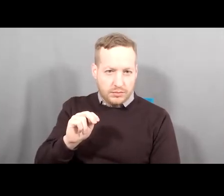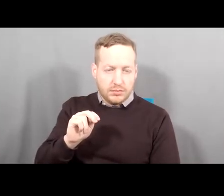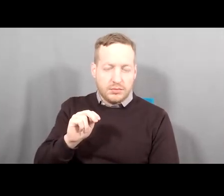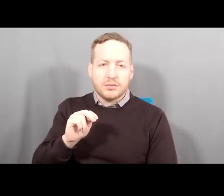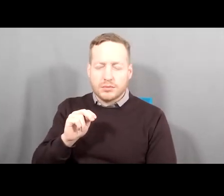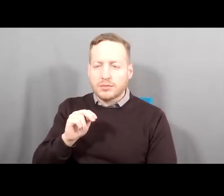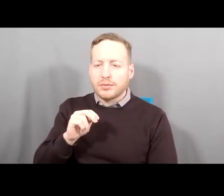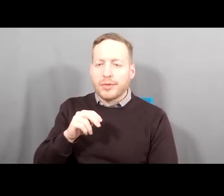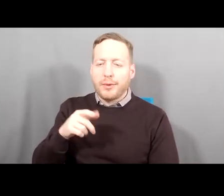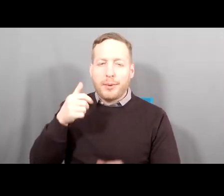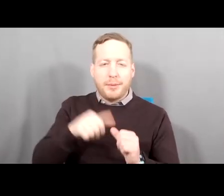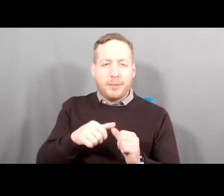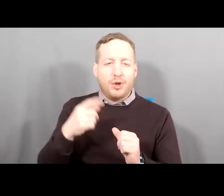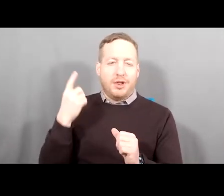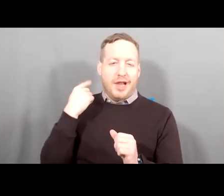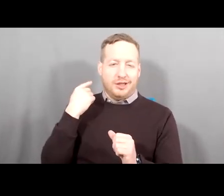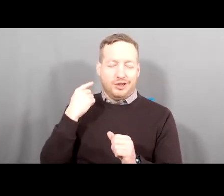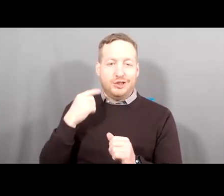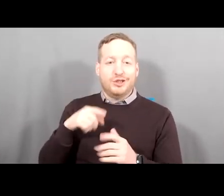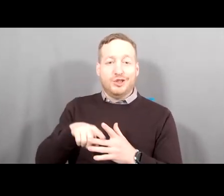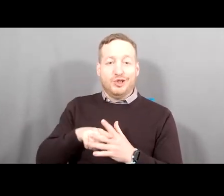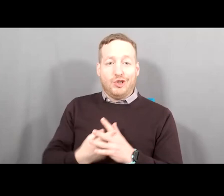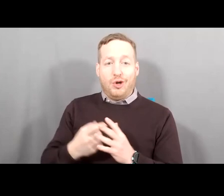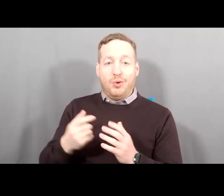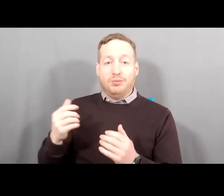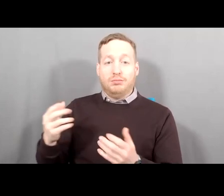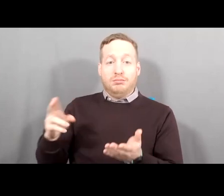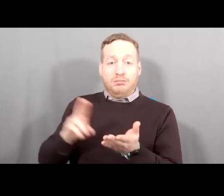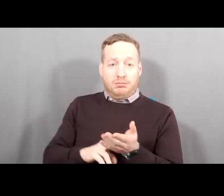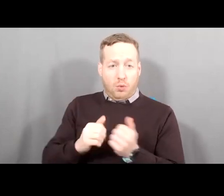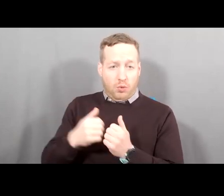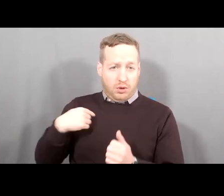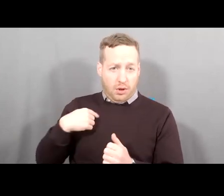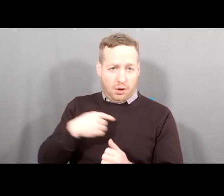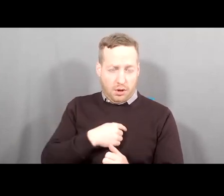Shane Feldman has informed us last year